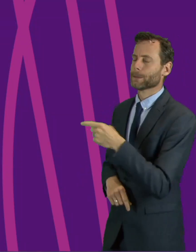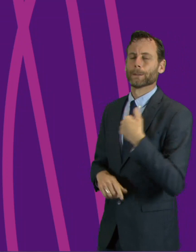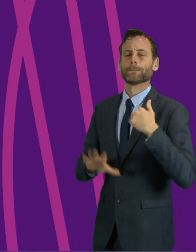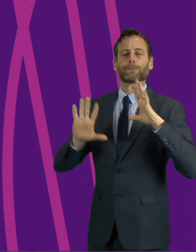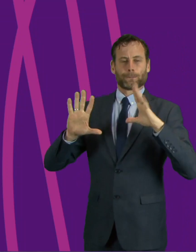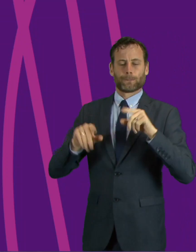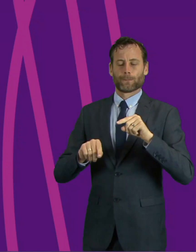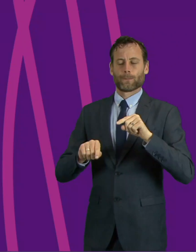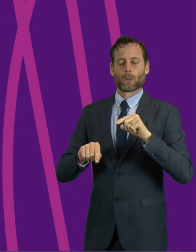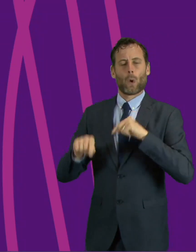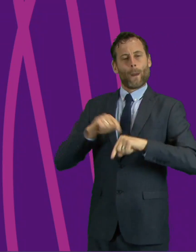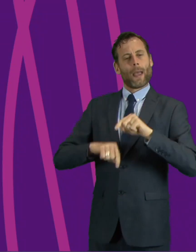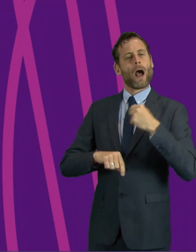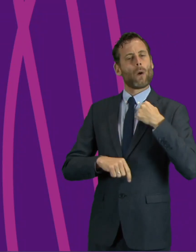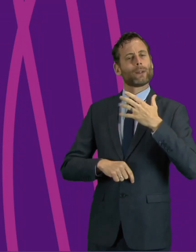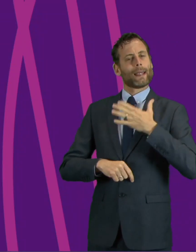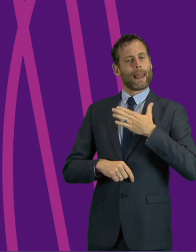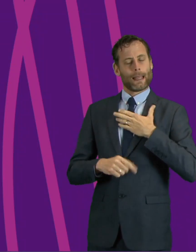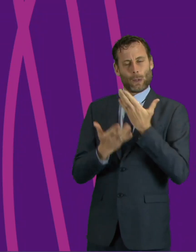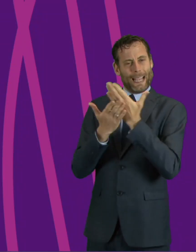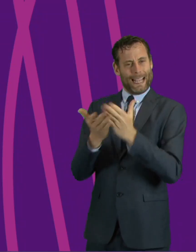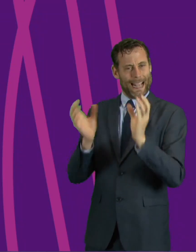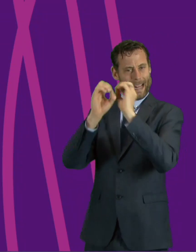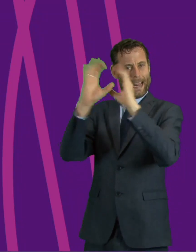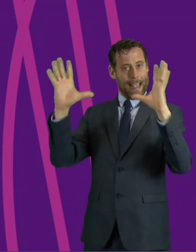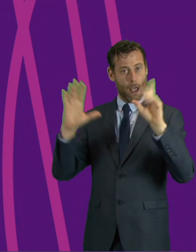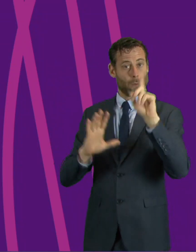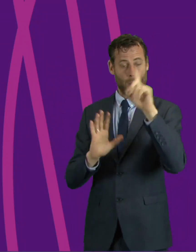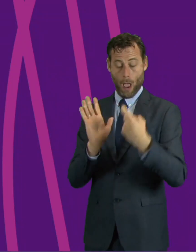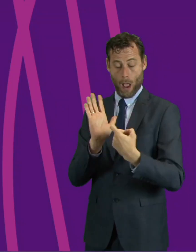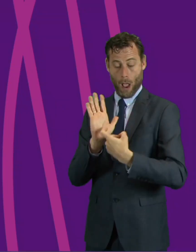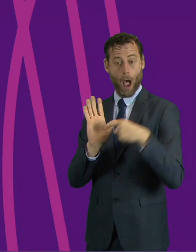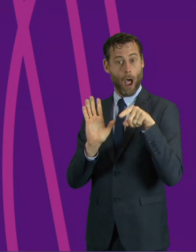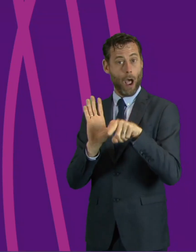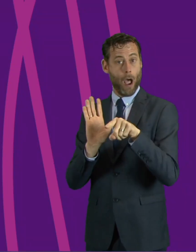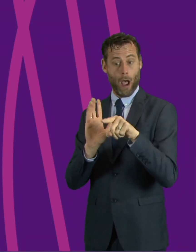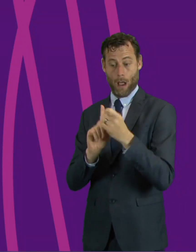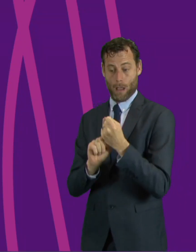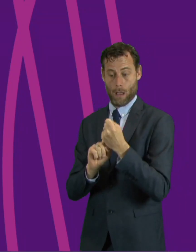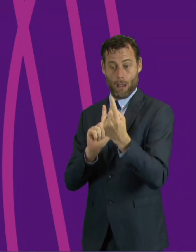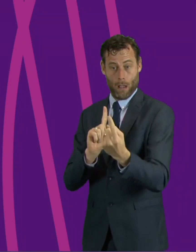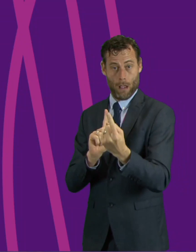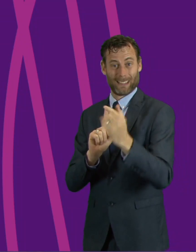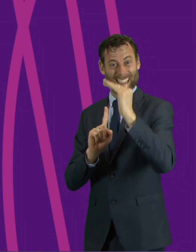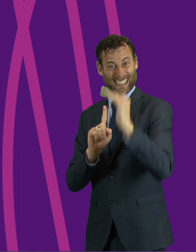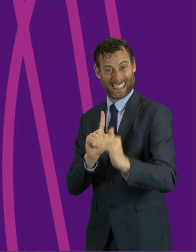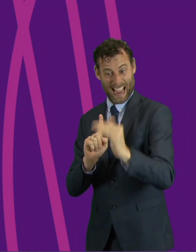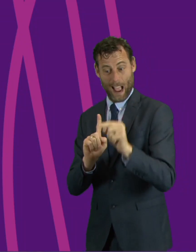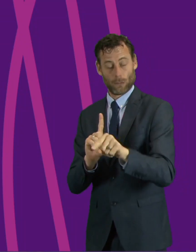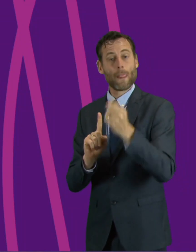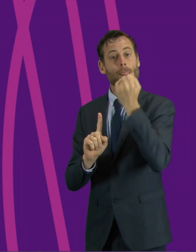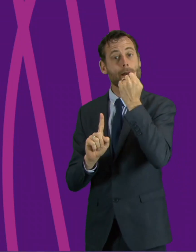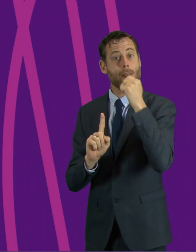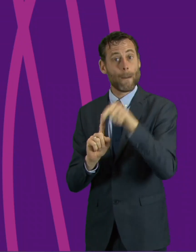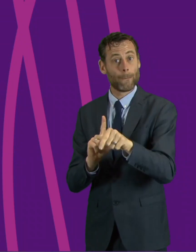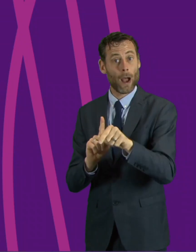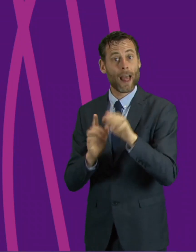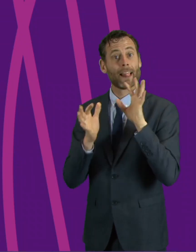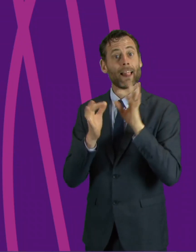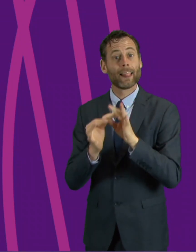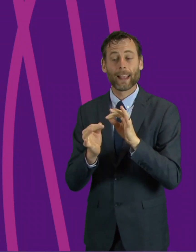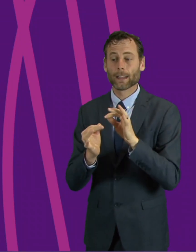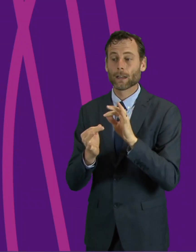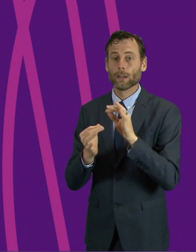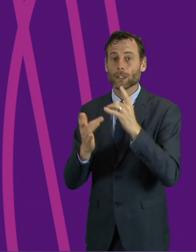for the purposes of being very clear. Getting the R number down doesn't depend on testing and contact tracing. Getting the R number